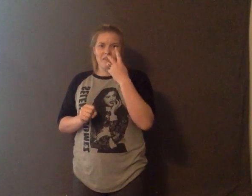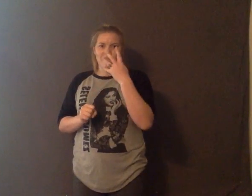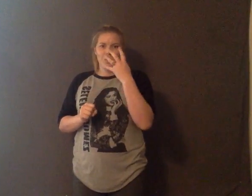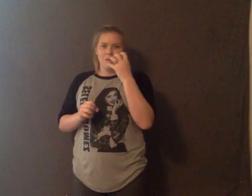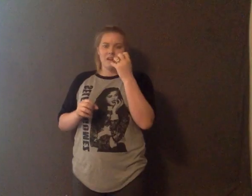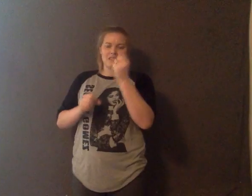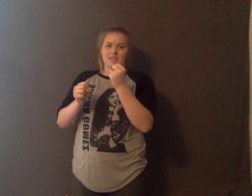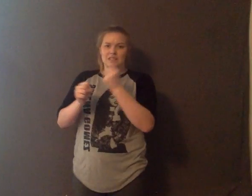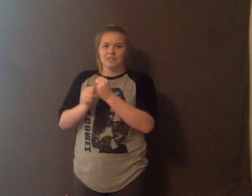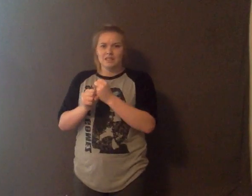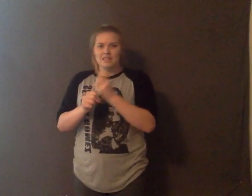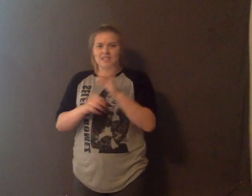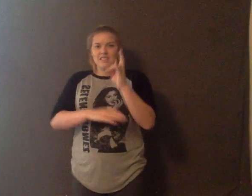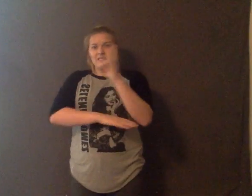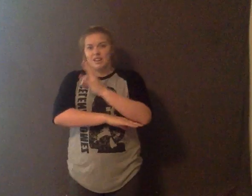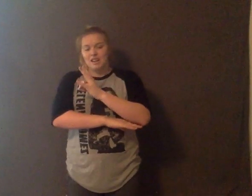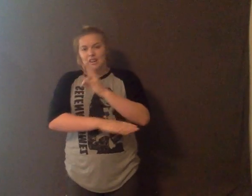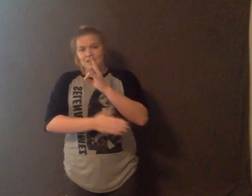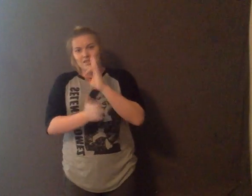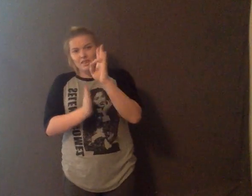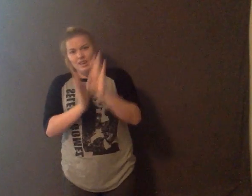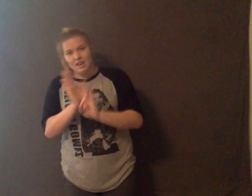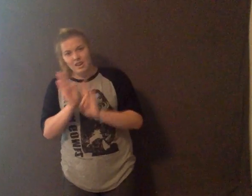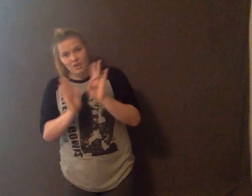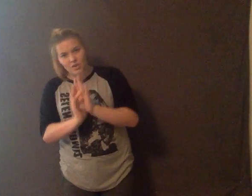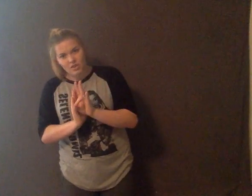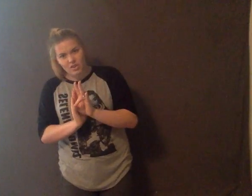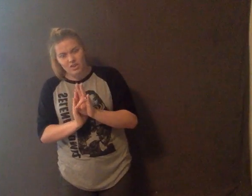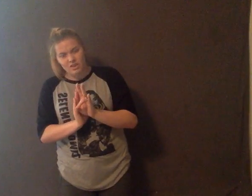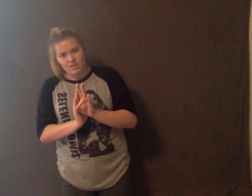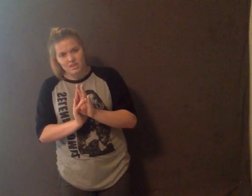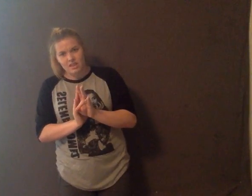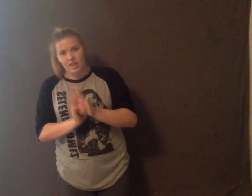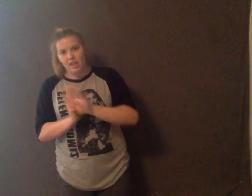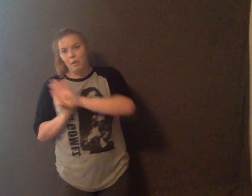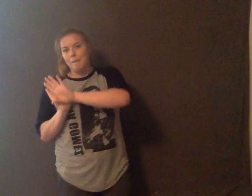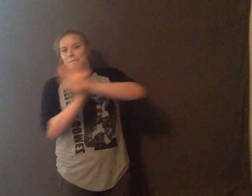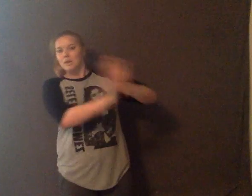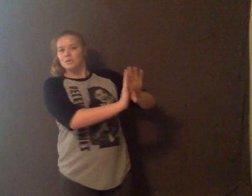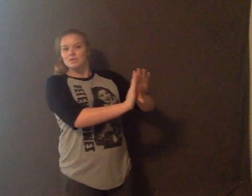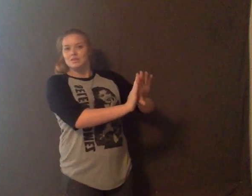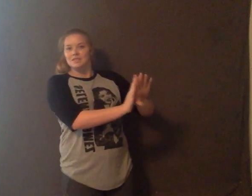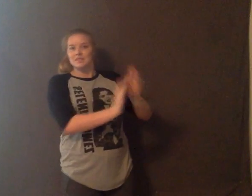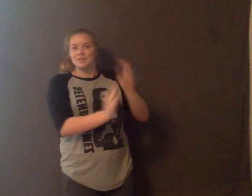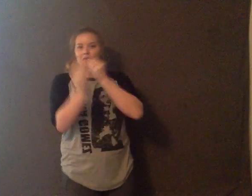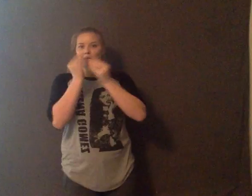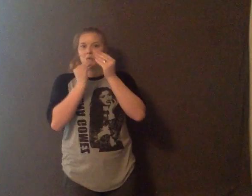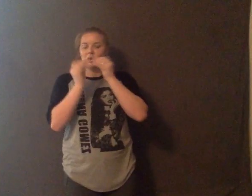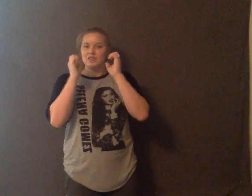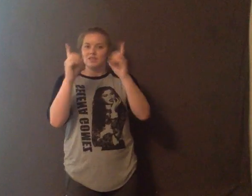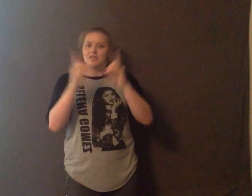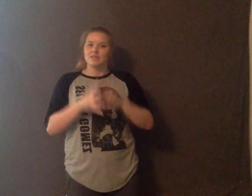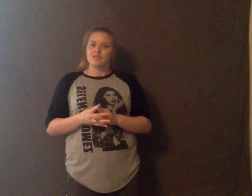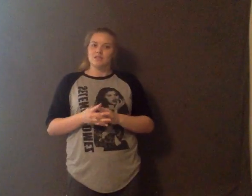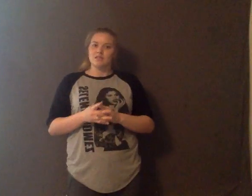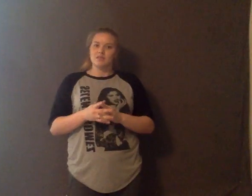just kind of neutral, but they're actually actively opposing nutrition education. Ironically, when patients come to doctors with questions, they assume that the